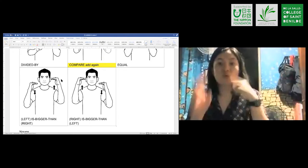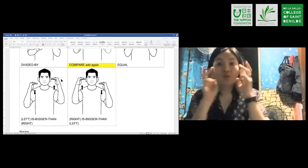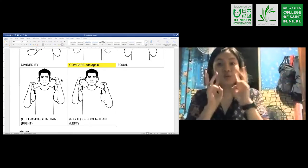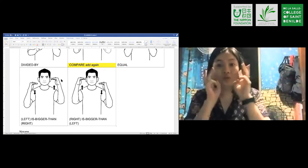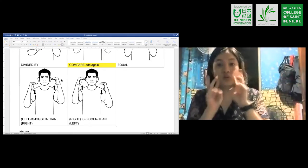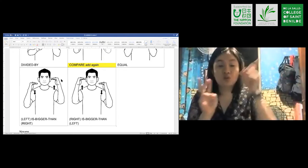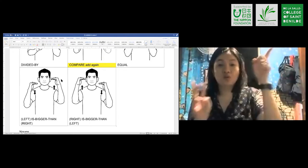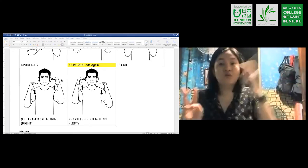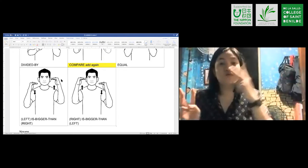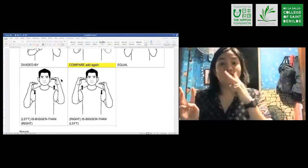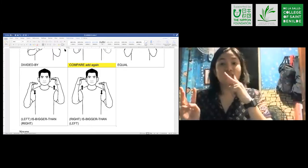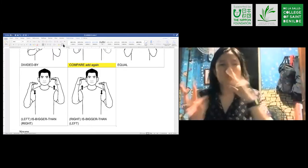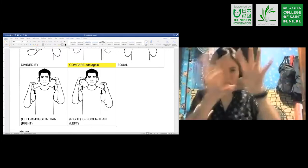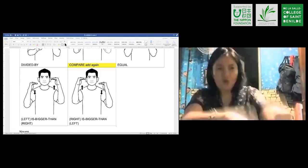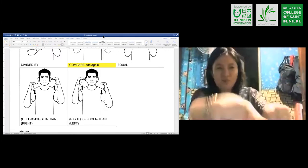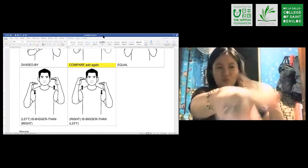so going back.